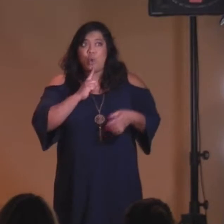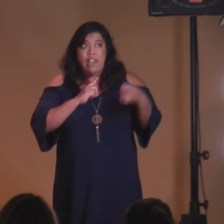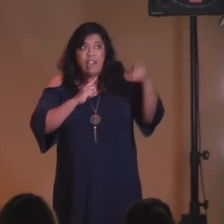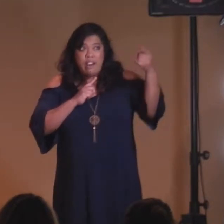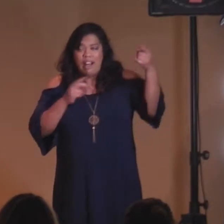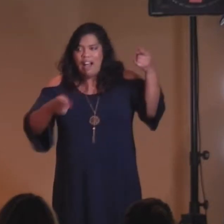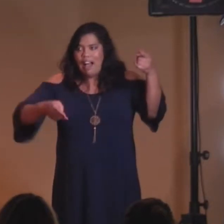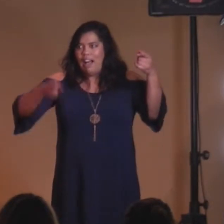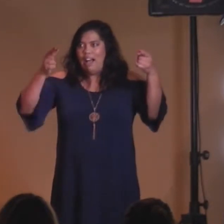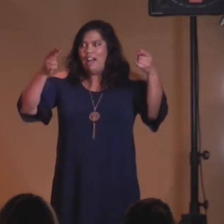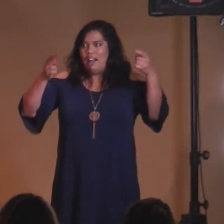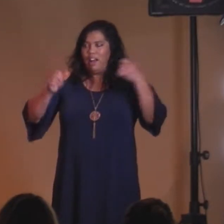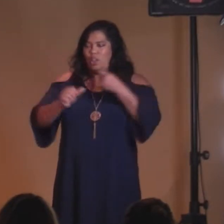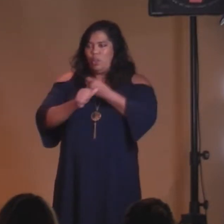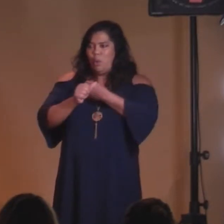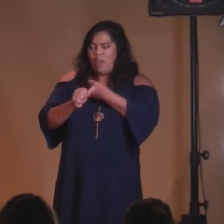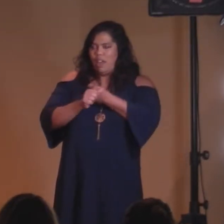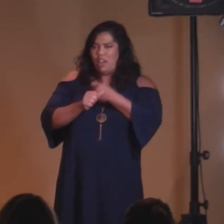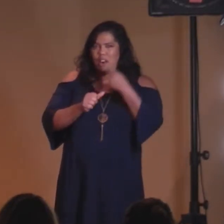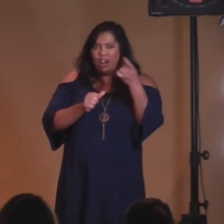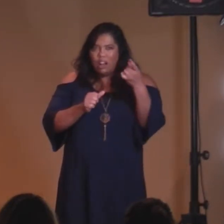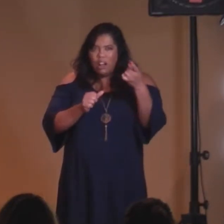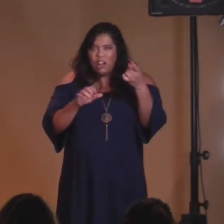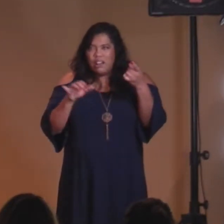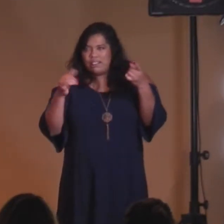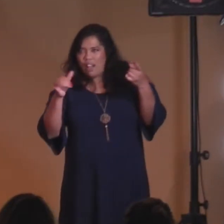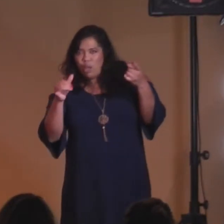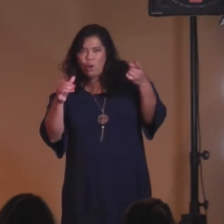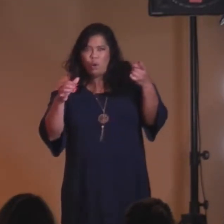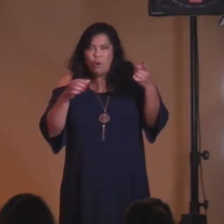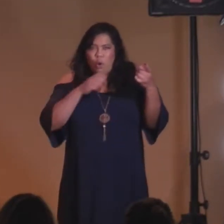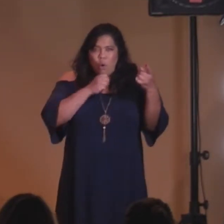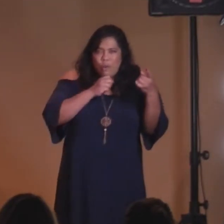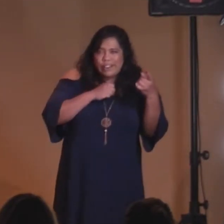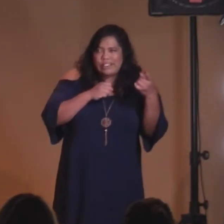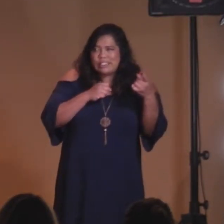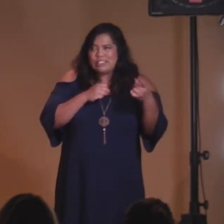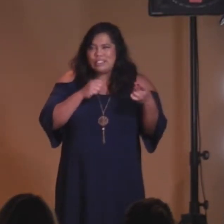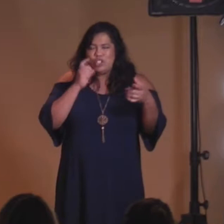Orange, yellow, green, where were we?